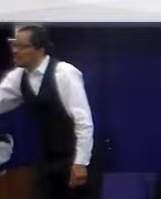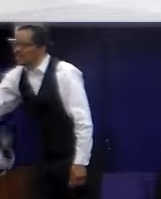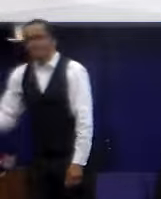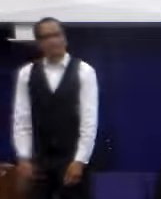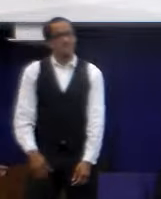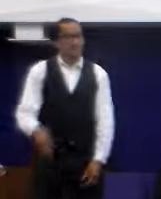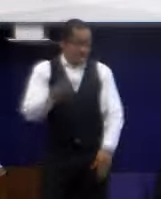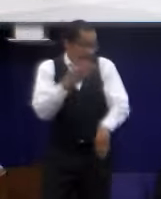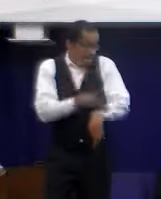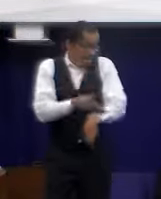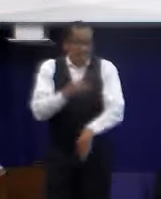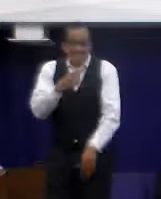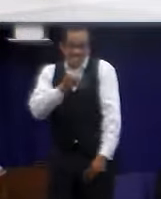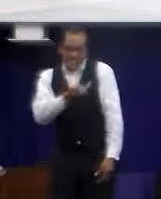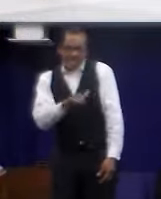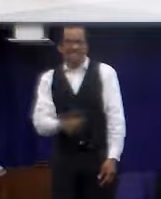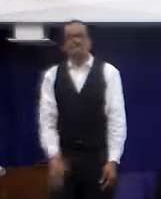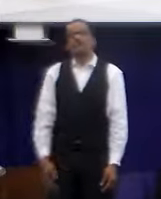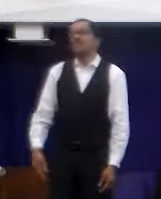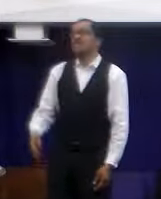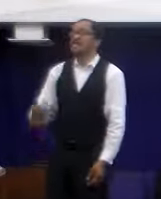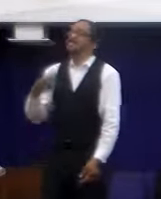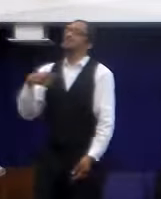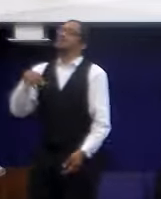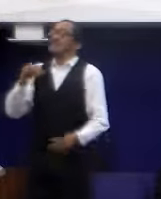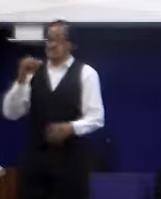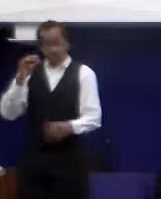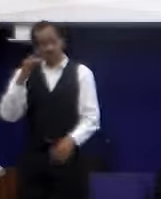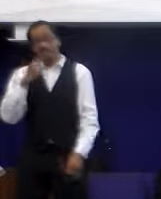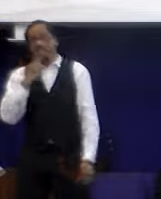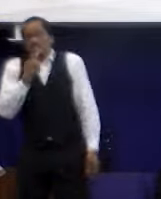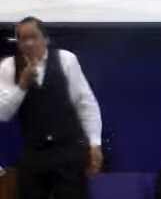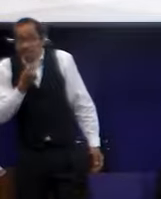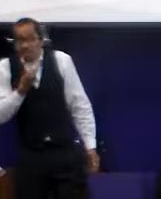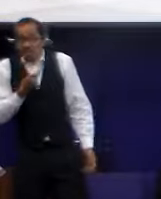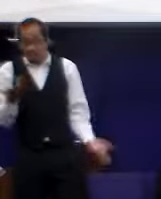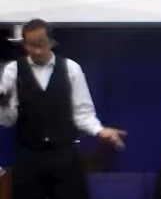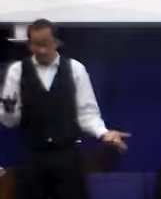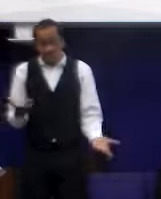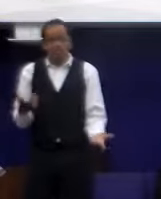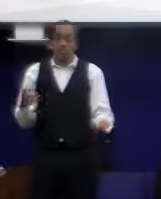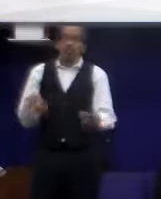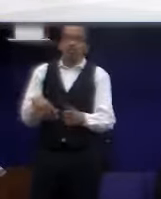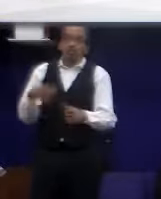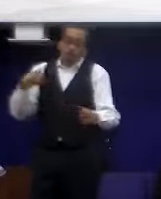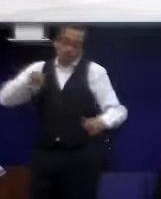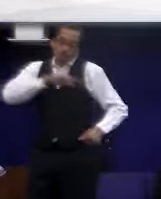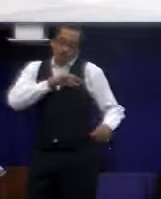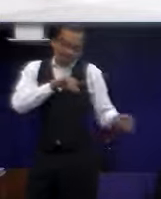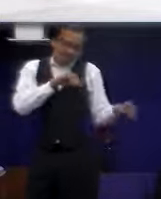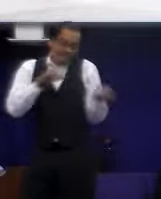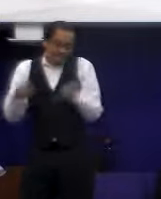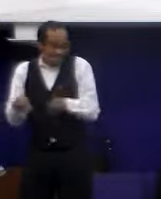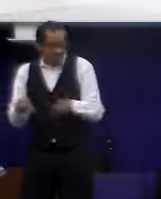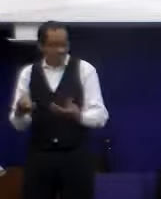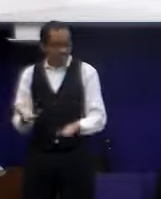Did you say that? You think he meant this? Wow. He meant what he said. Yes. And we need to get right, look here, we need to move on that thing right then.